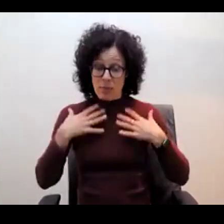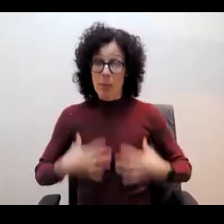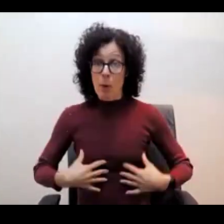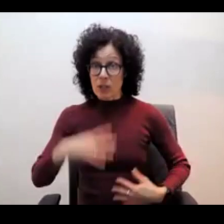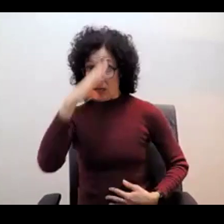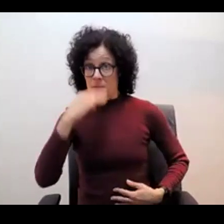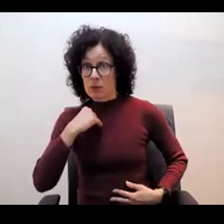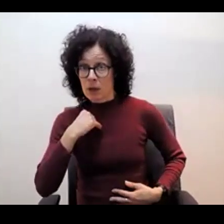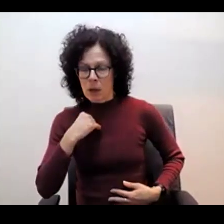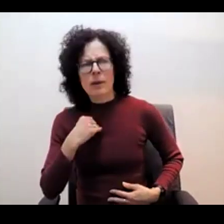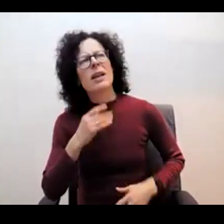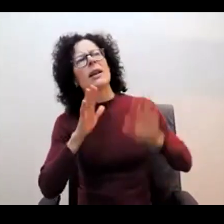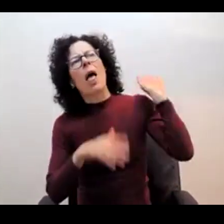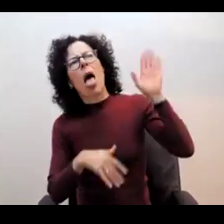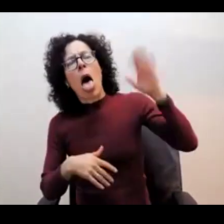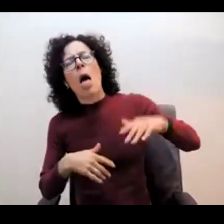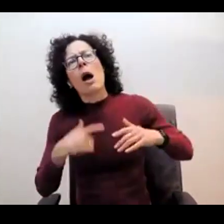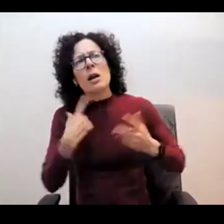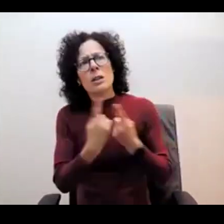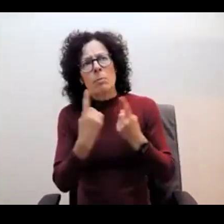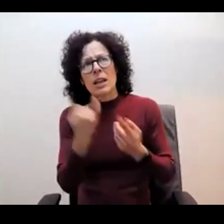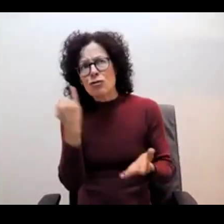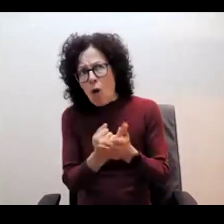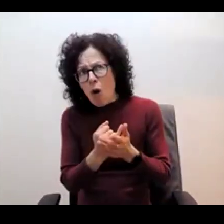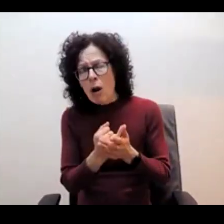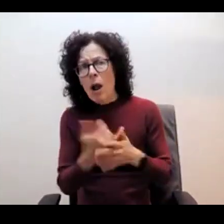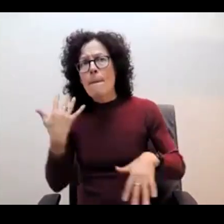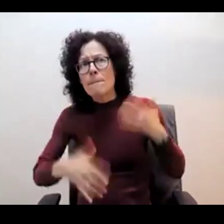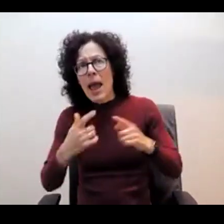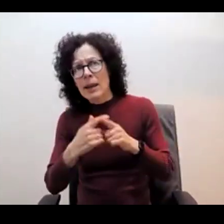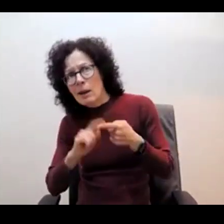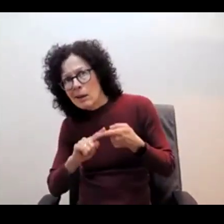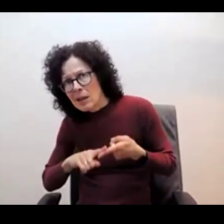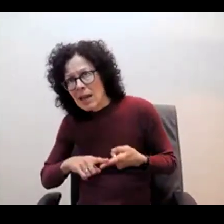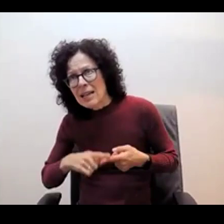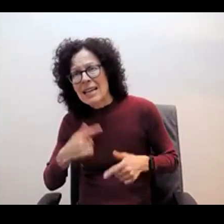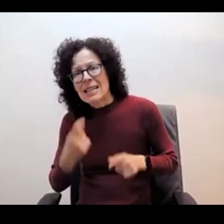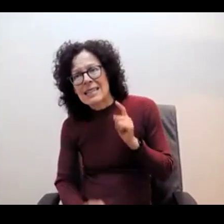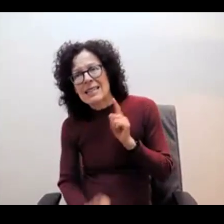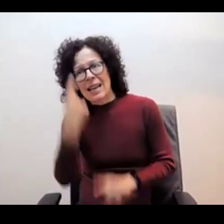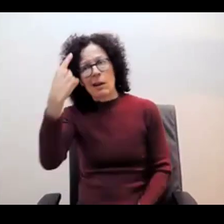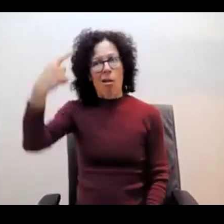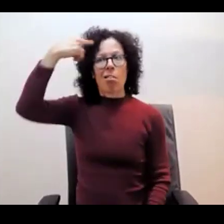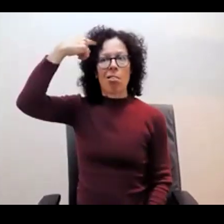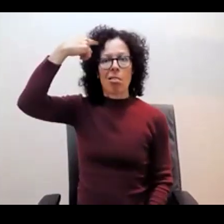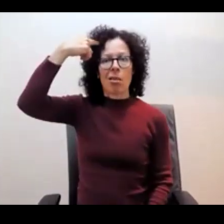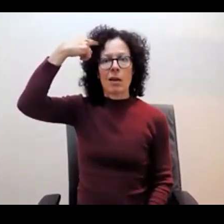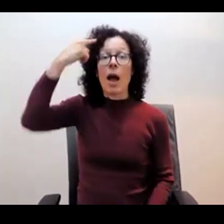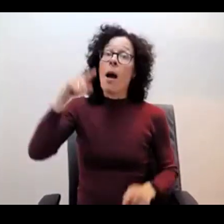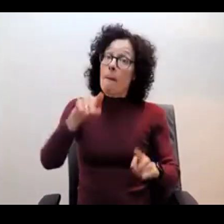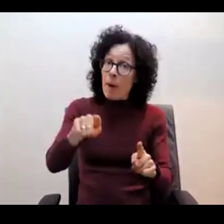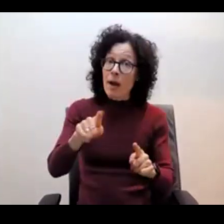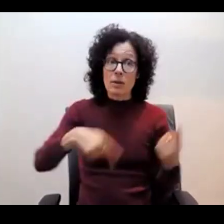is wrong here. We send a pain signal, but then actually stopping to move is one of the worst things you can